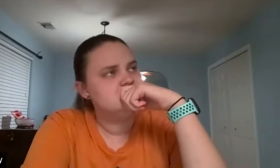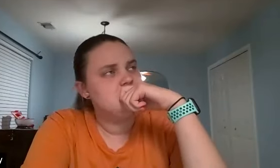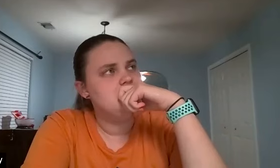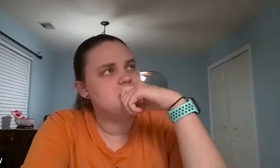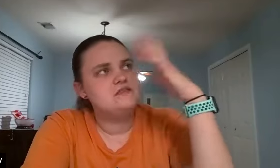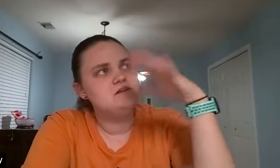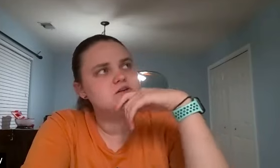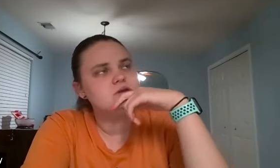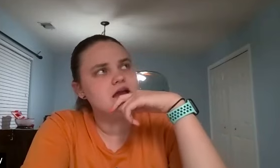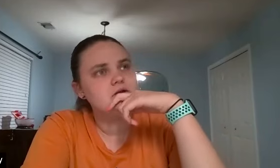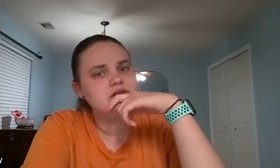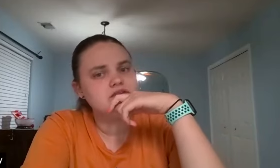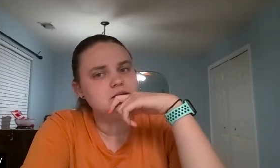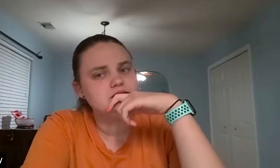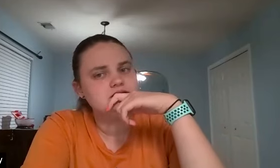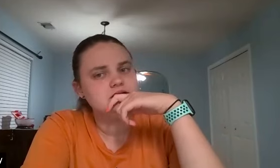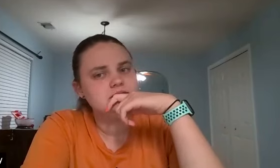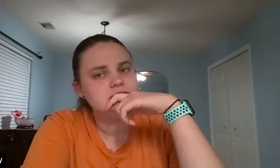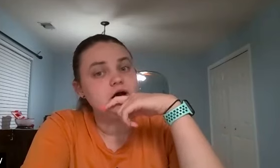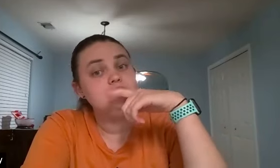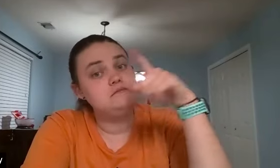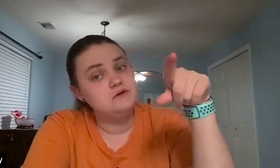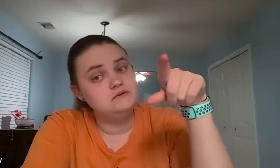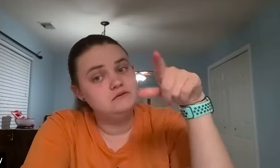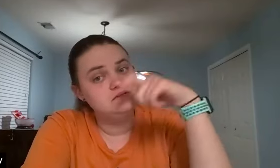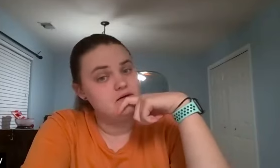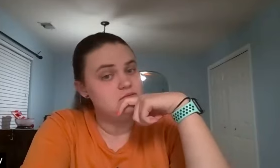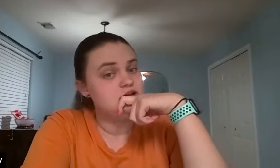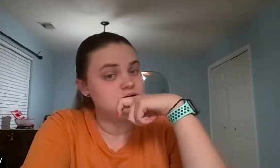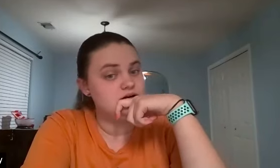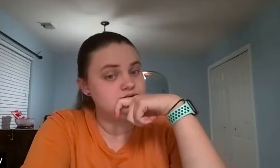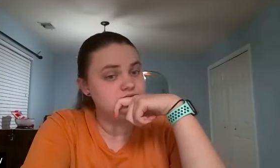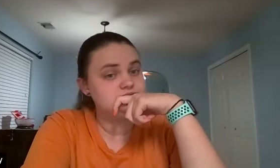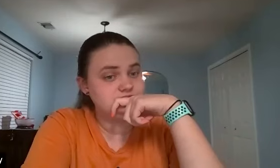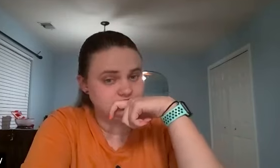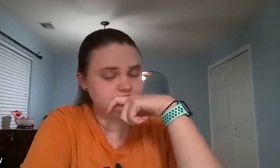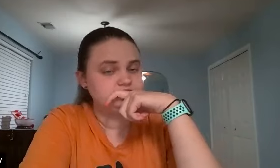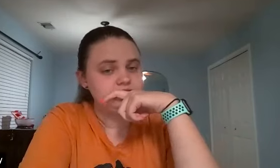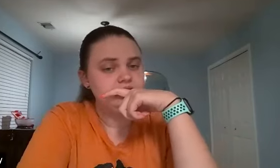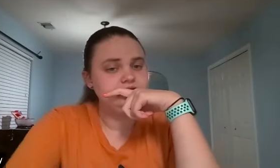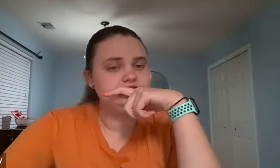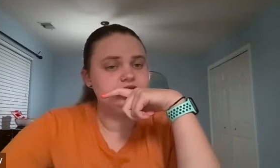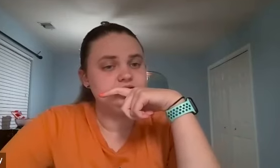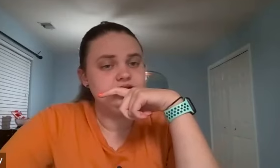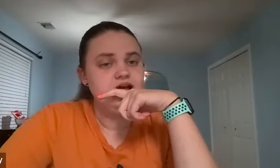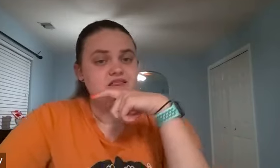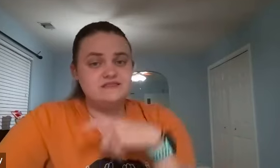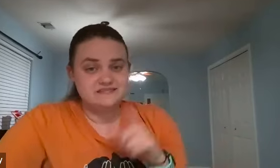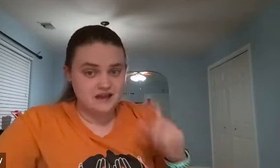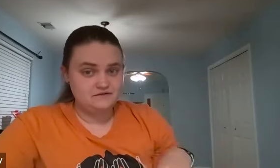It's so hard. I think of so many Halloween things. But oh, the moon. That would be a good one. So the sign